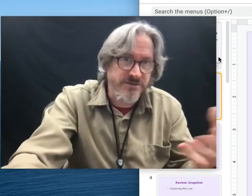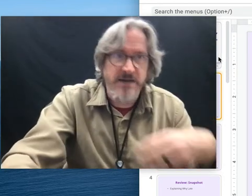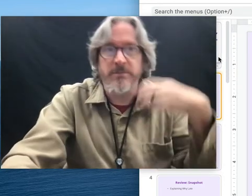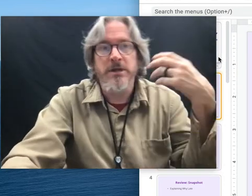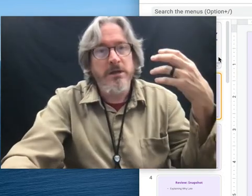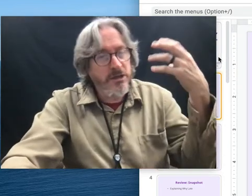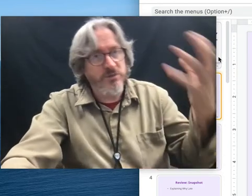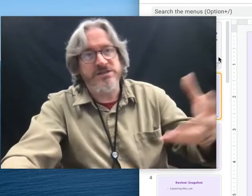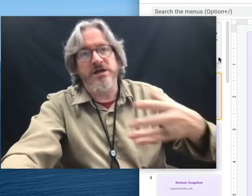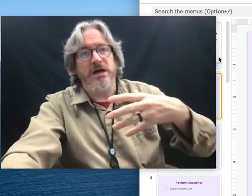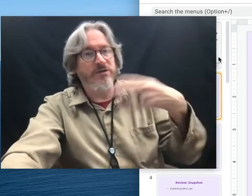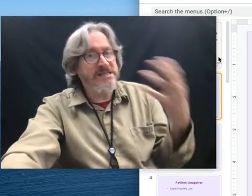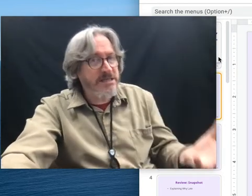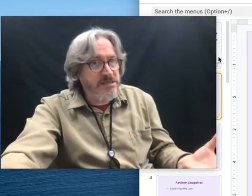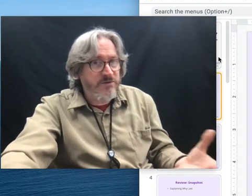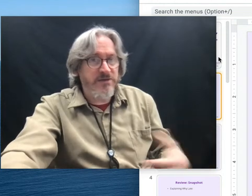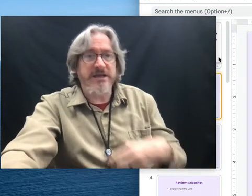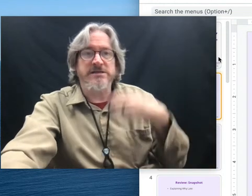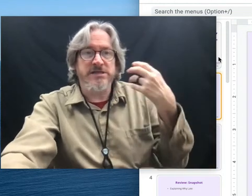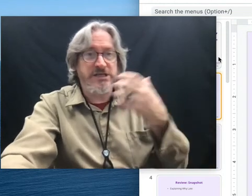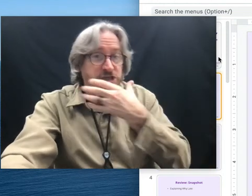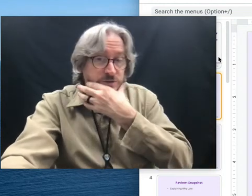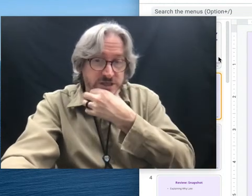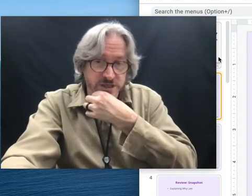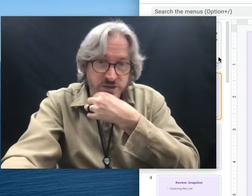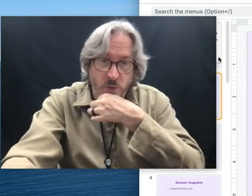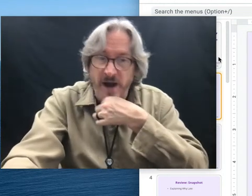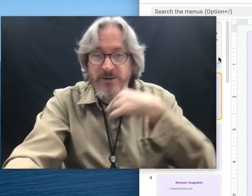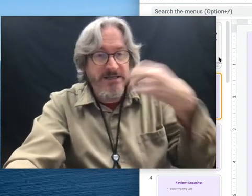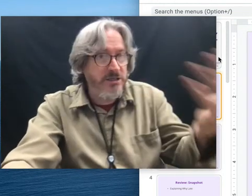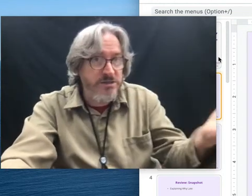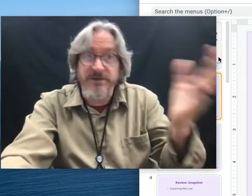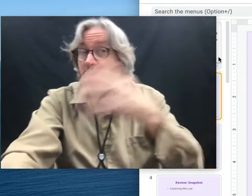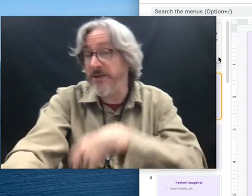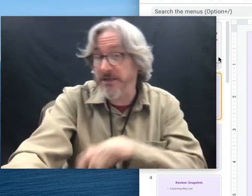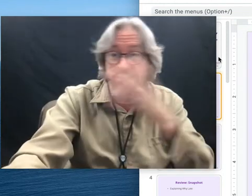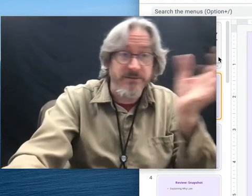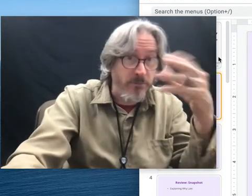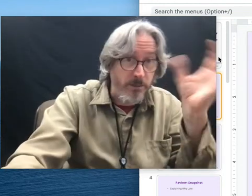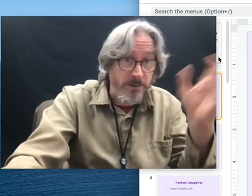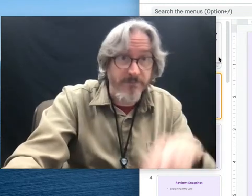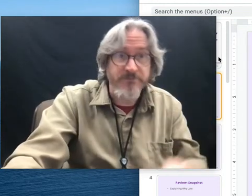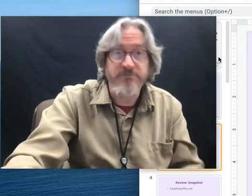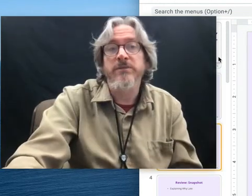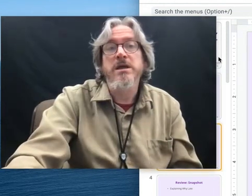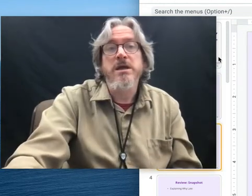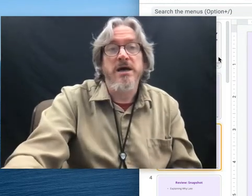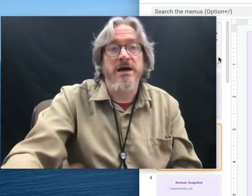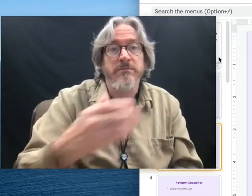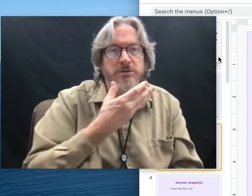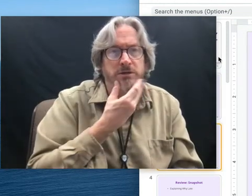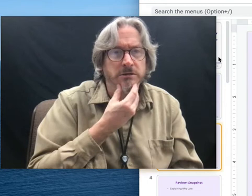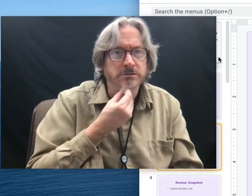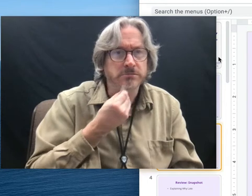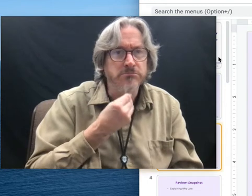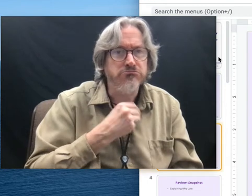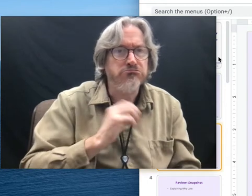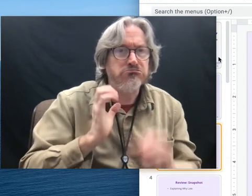applications of time. Use reasons for things, excuses, why we didn't do something, why we did do something, blah, blah, blah. Oh